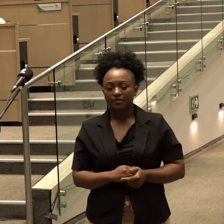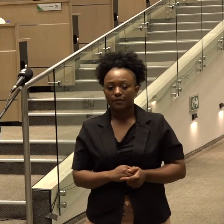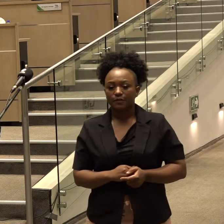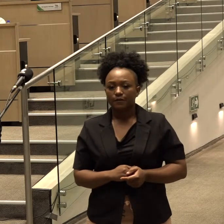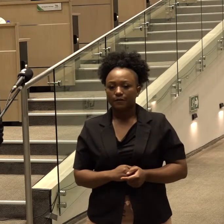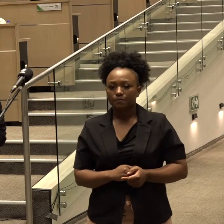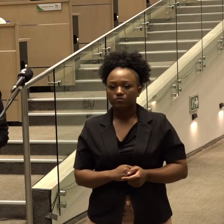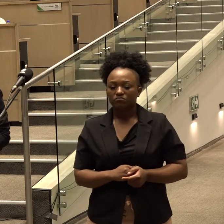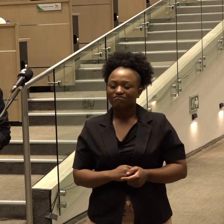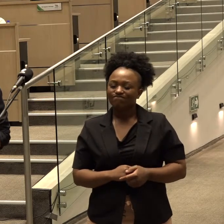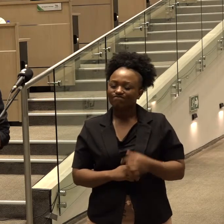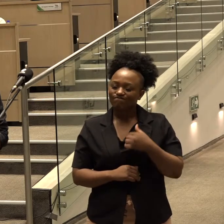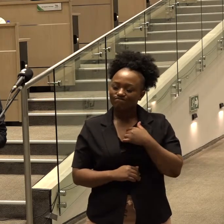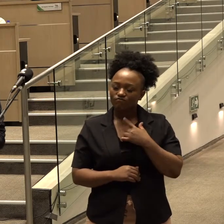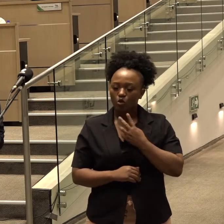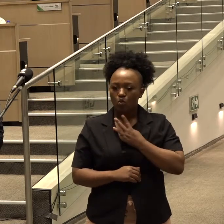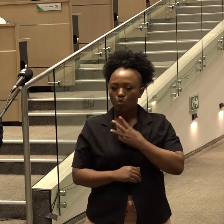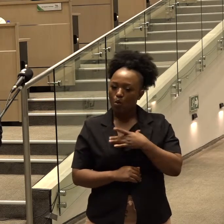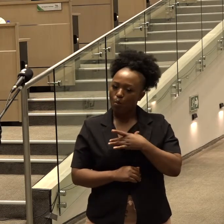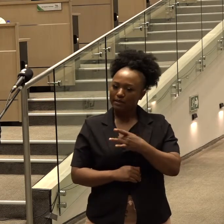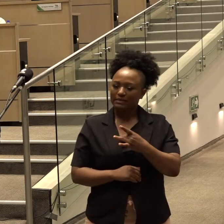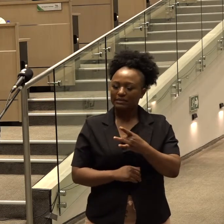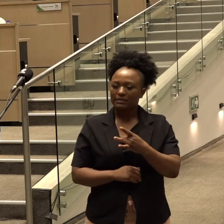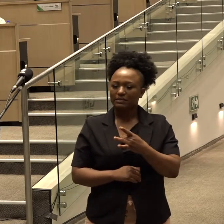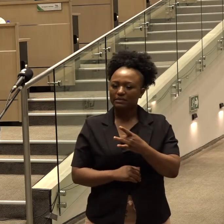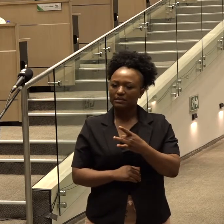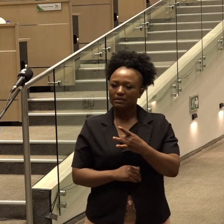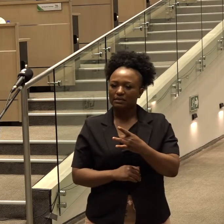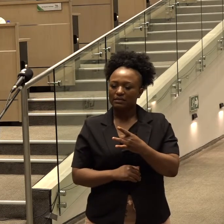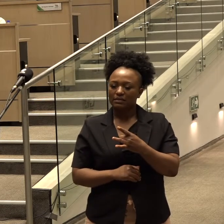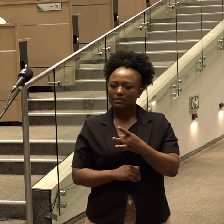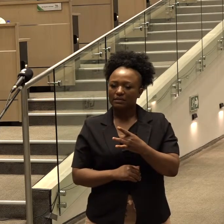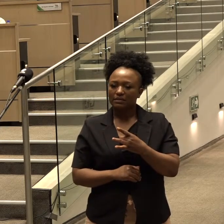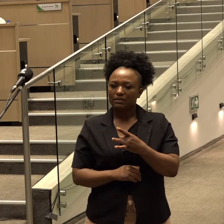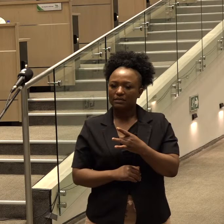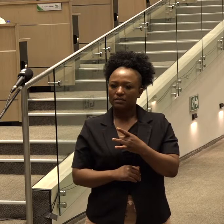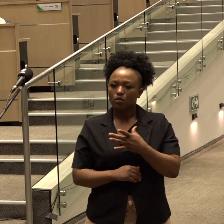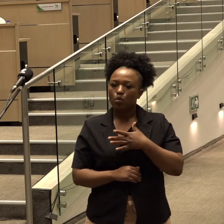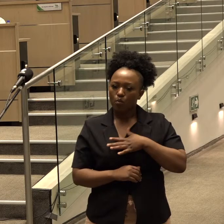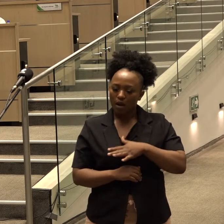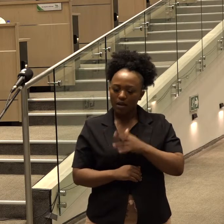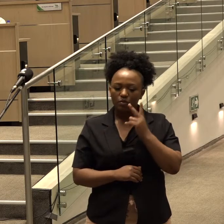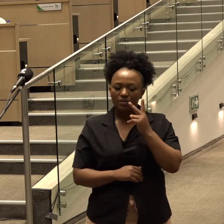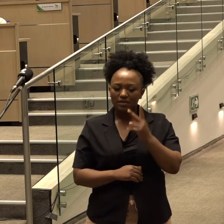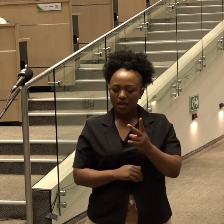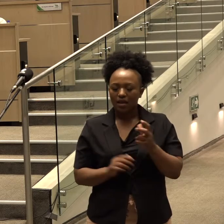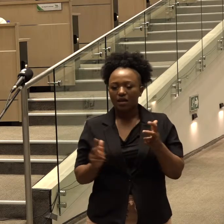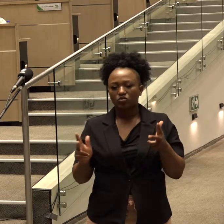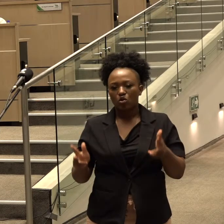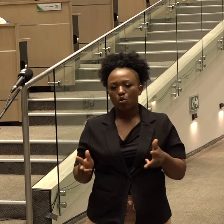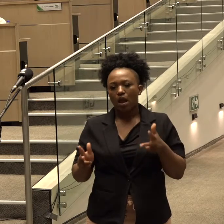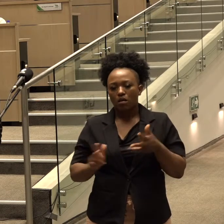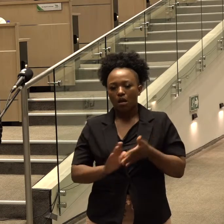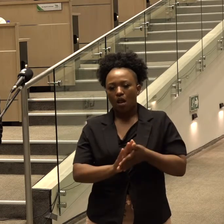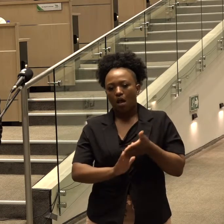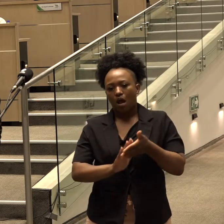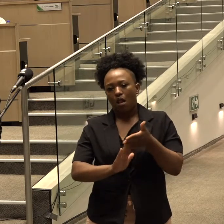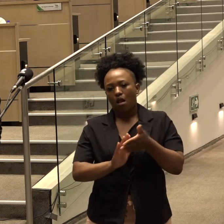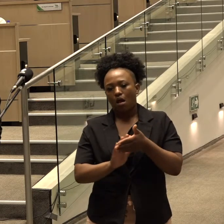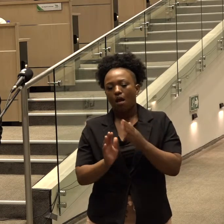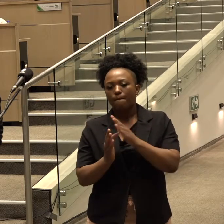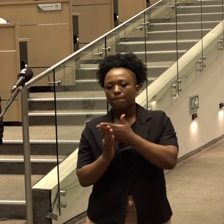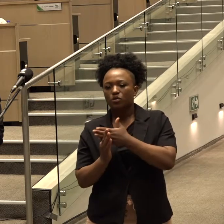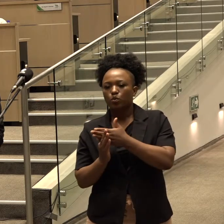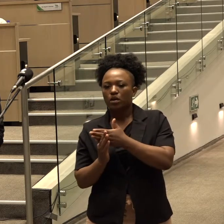so our wish is that we want to see the rains running optimally between